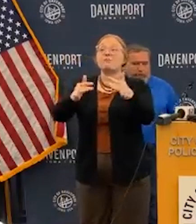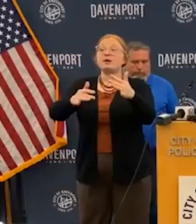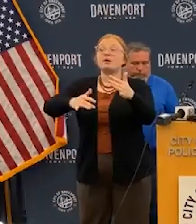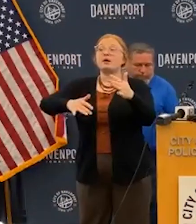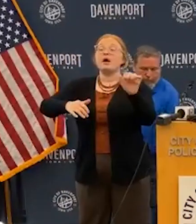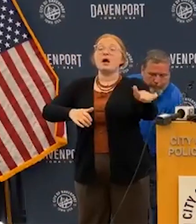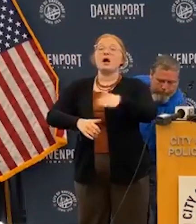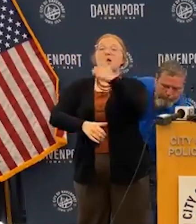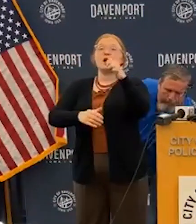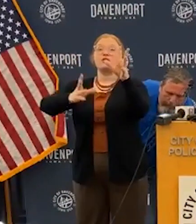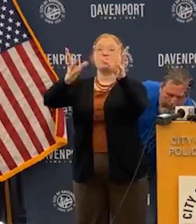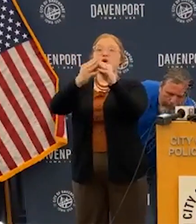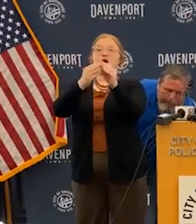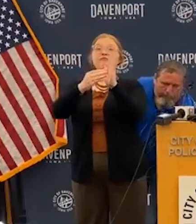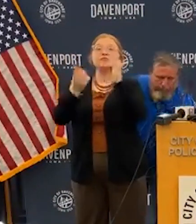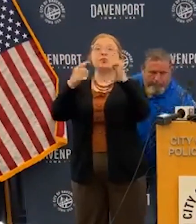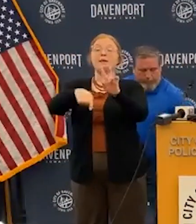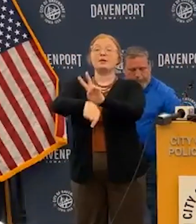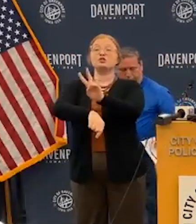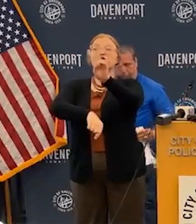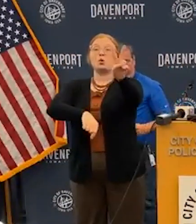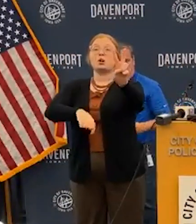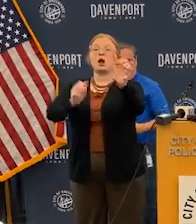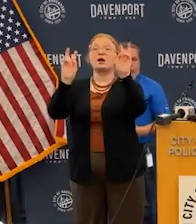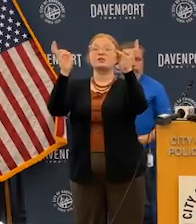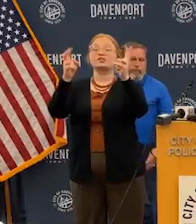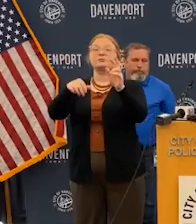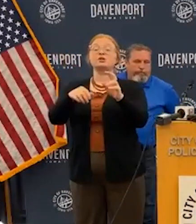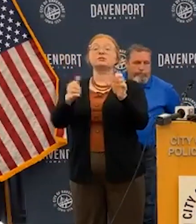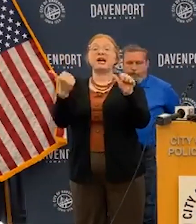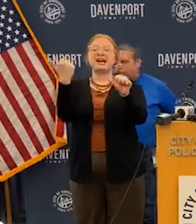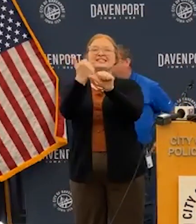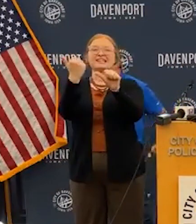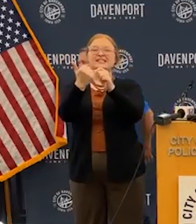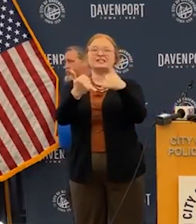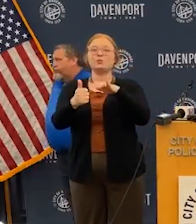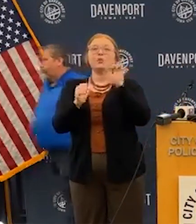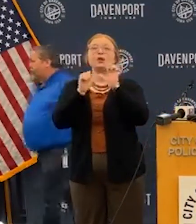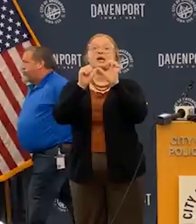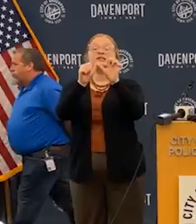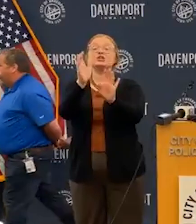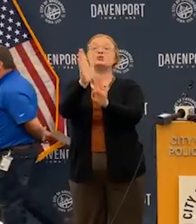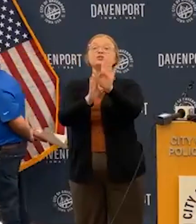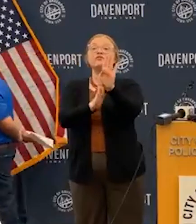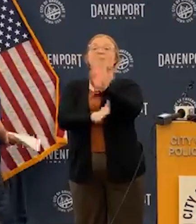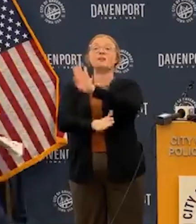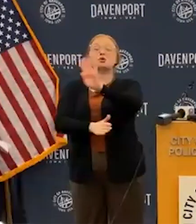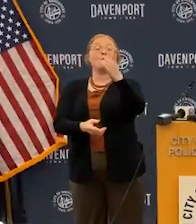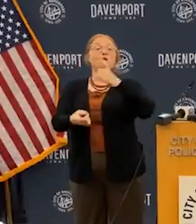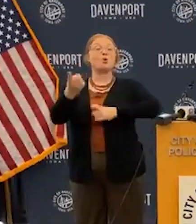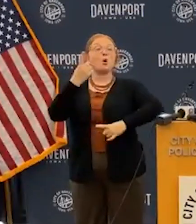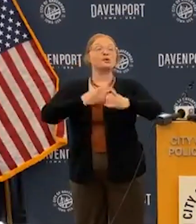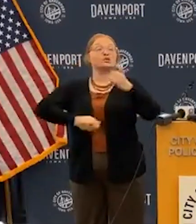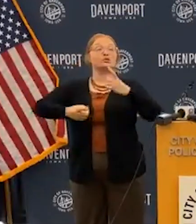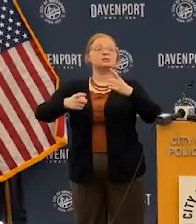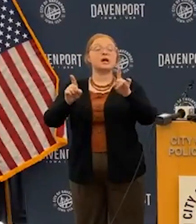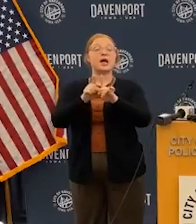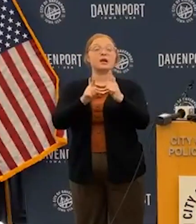continue to develop these questions you have. We'll continue to look into answers. There's a couple here we need to get back to you on, and we'll just keep doing